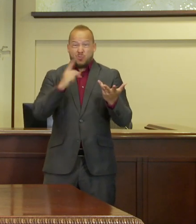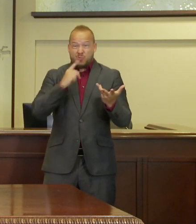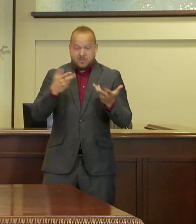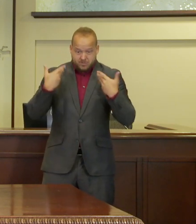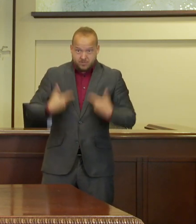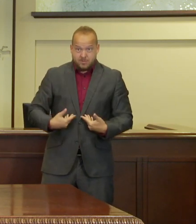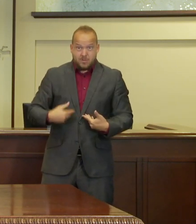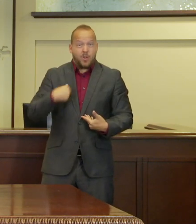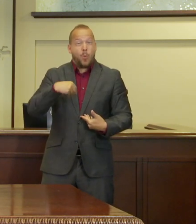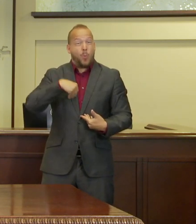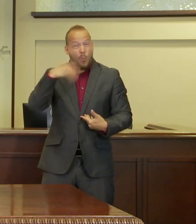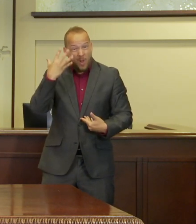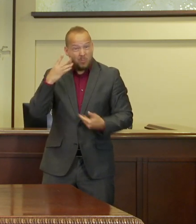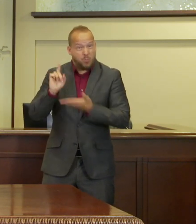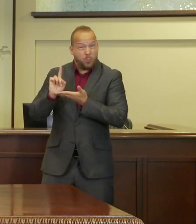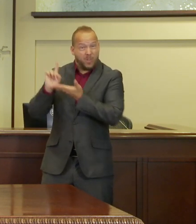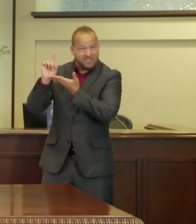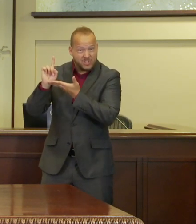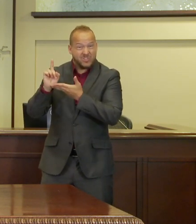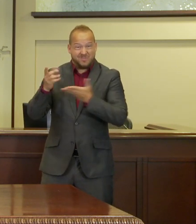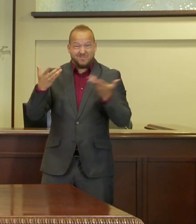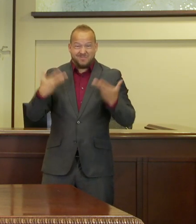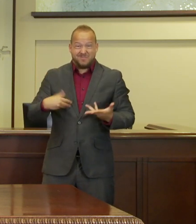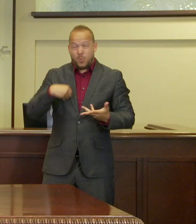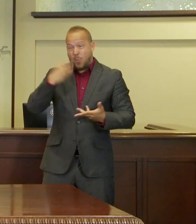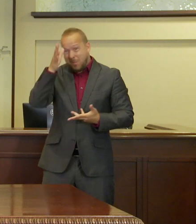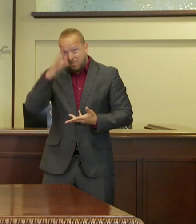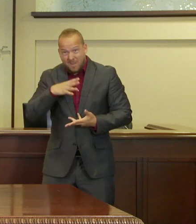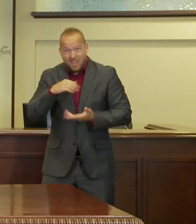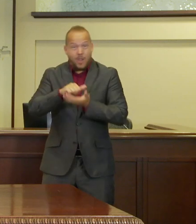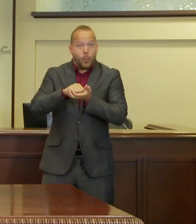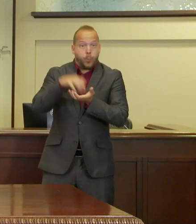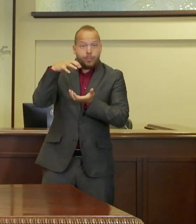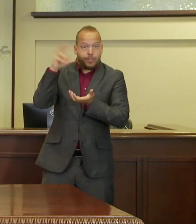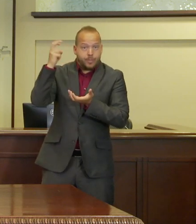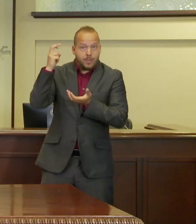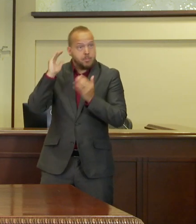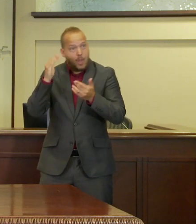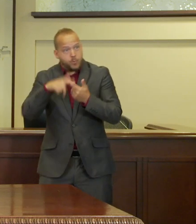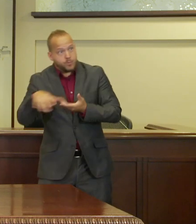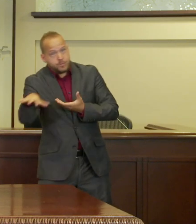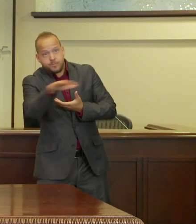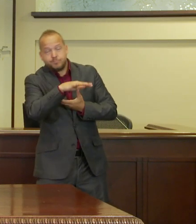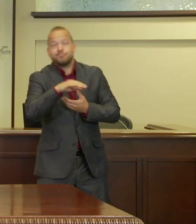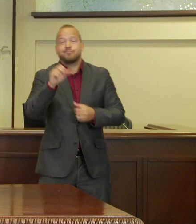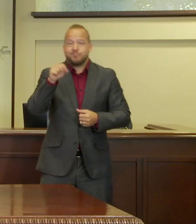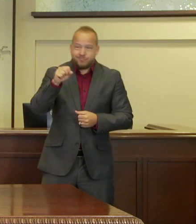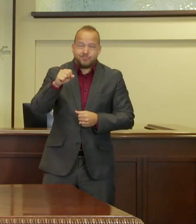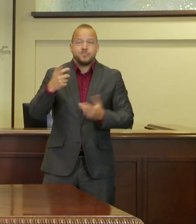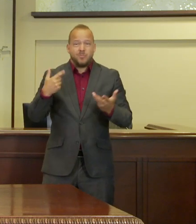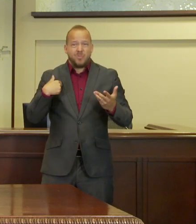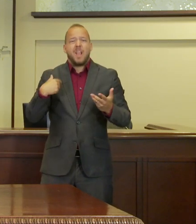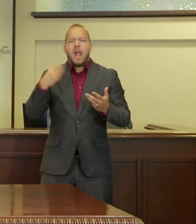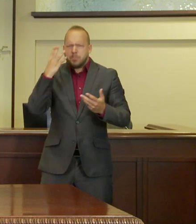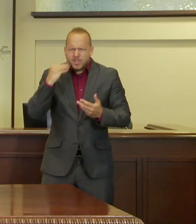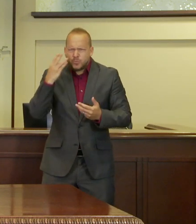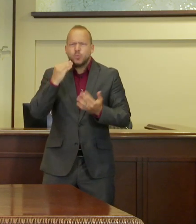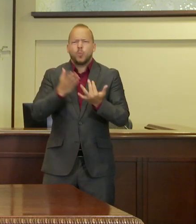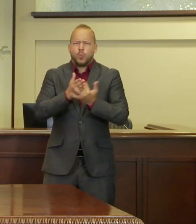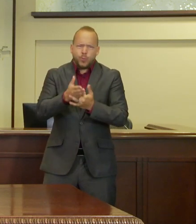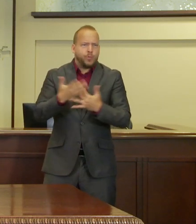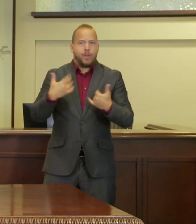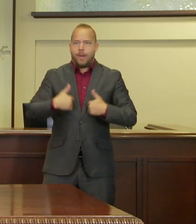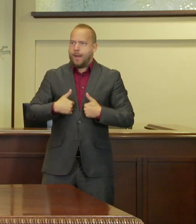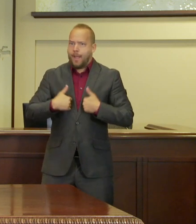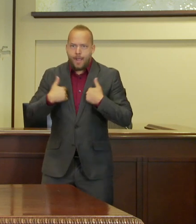male, relatively affluent compared to most of the population. I come with a lived experience and a sense of